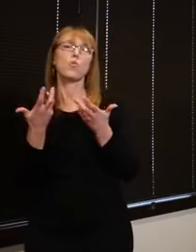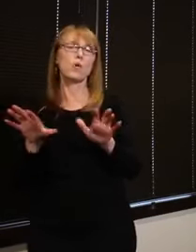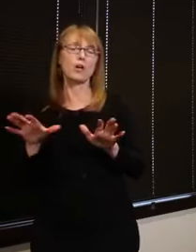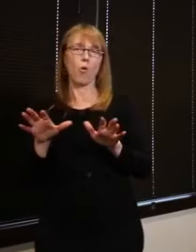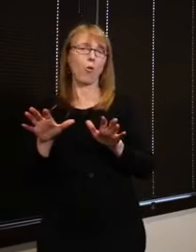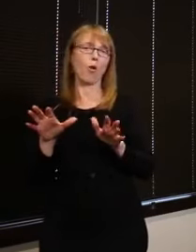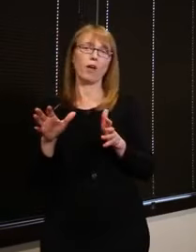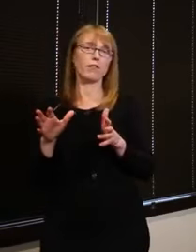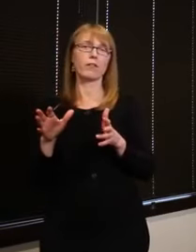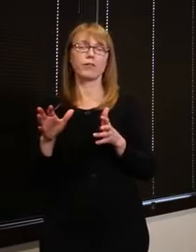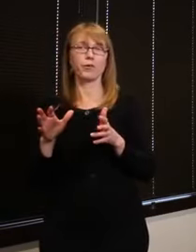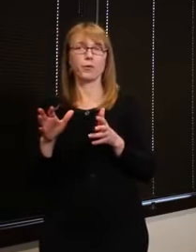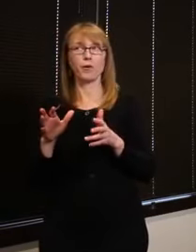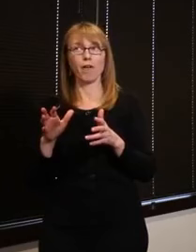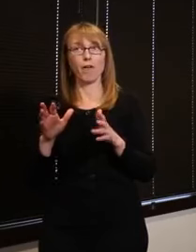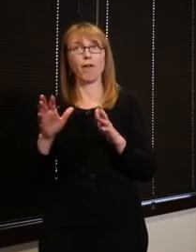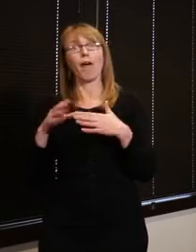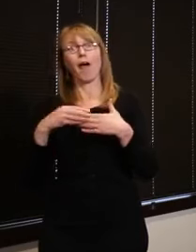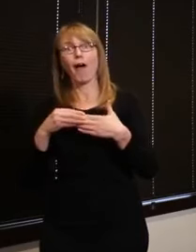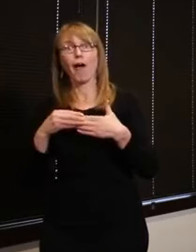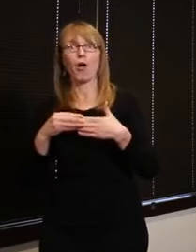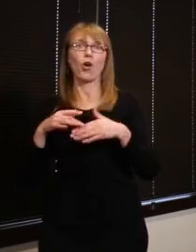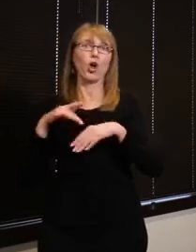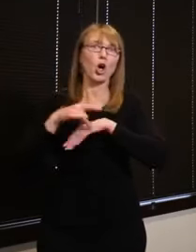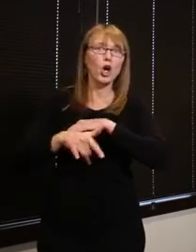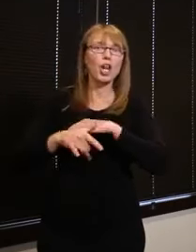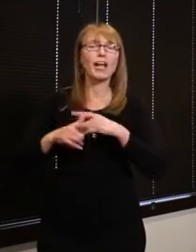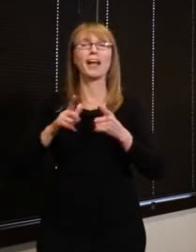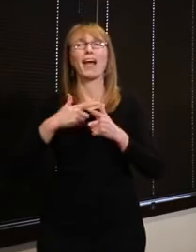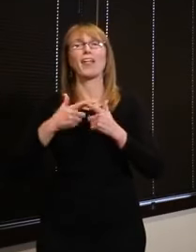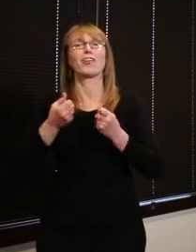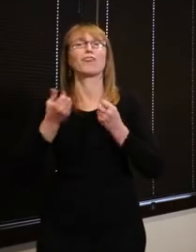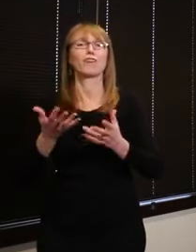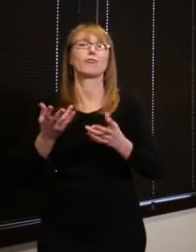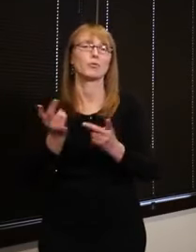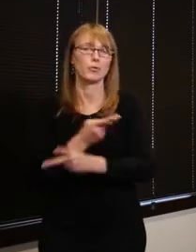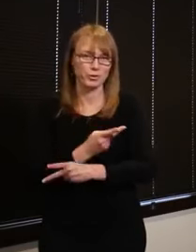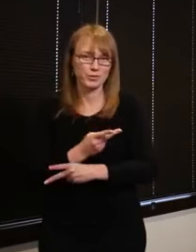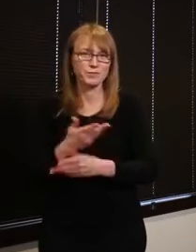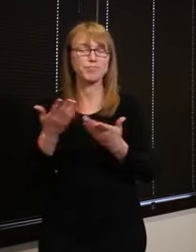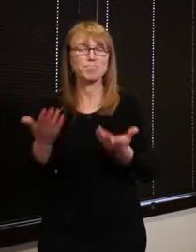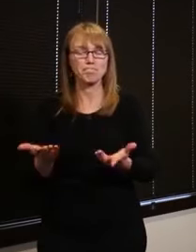think I'd be happy to take some questions from the media.